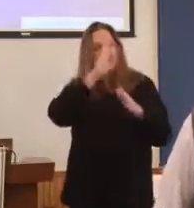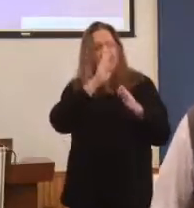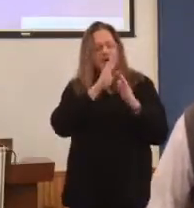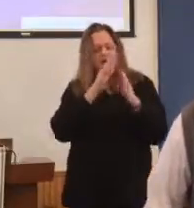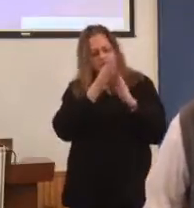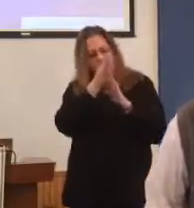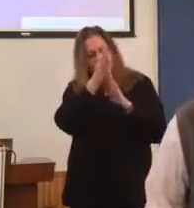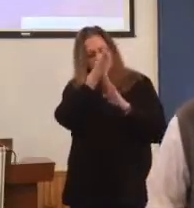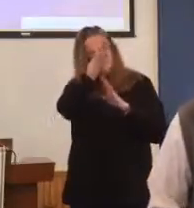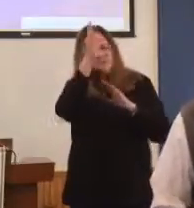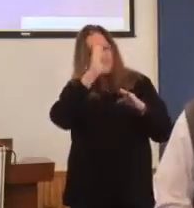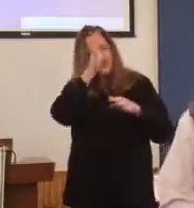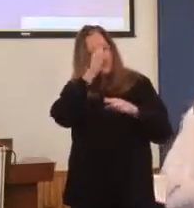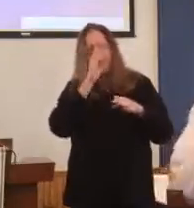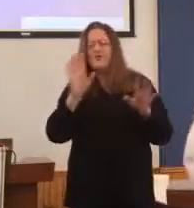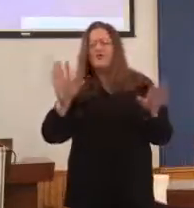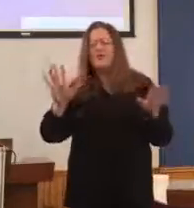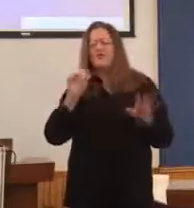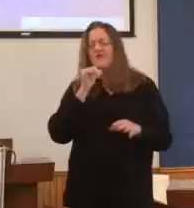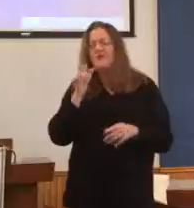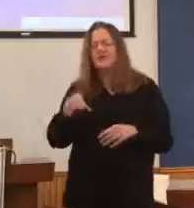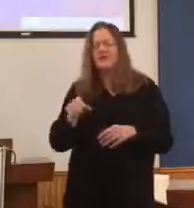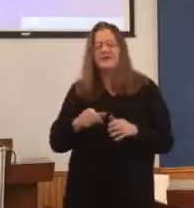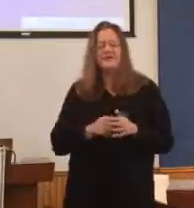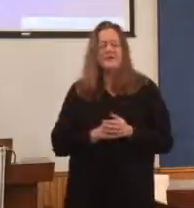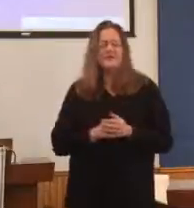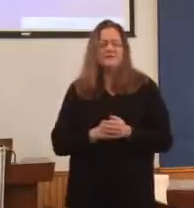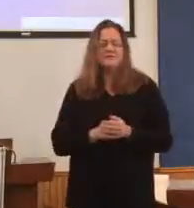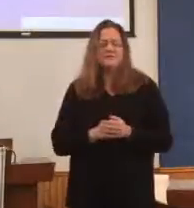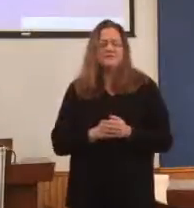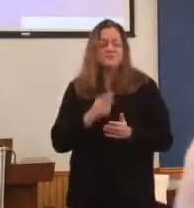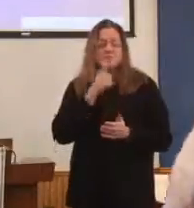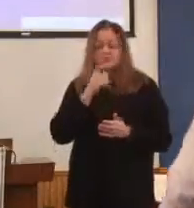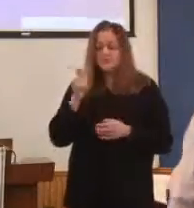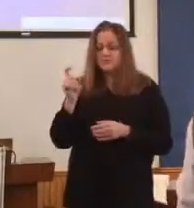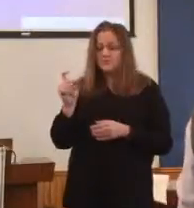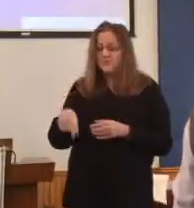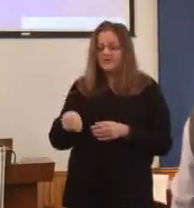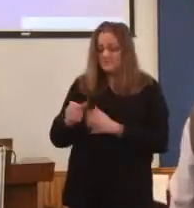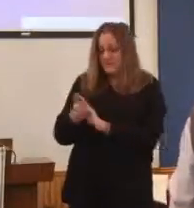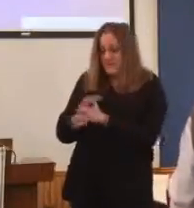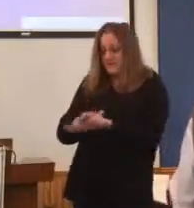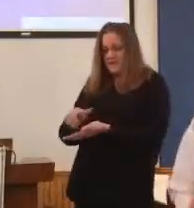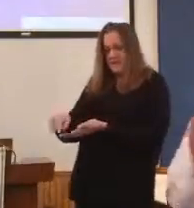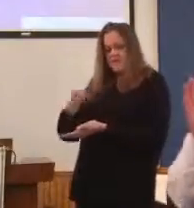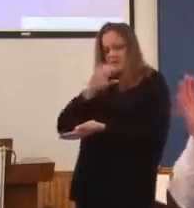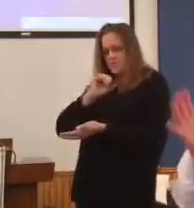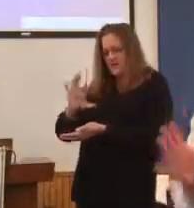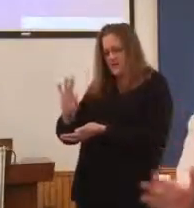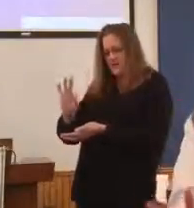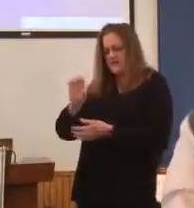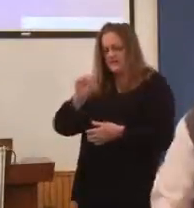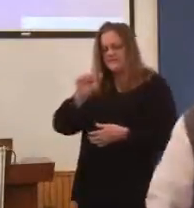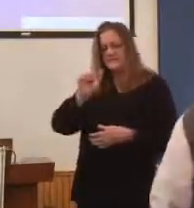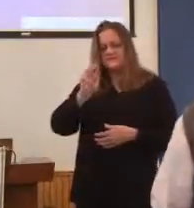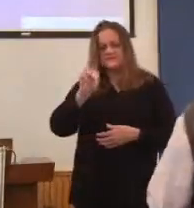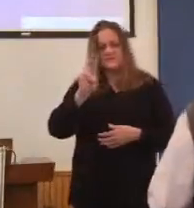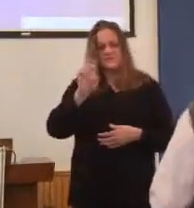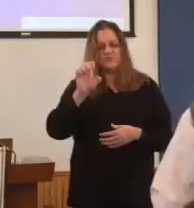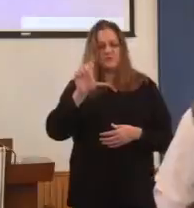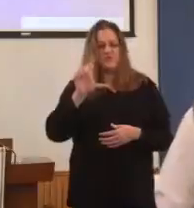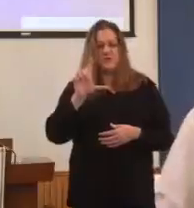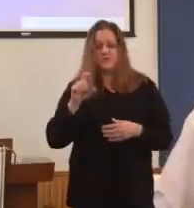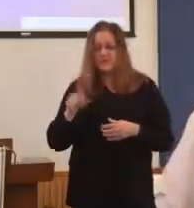that. You don't have to do that. You don't need to become Samuel. You don't have to live your life